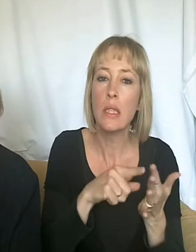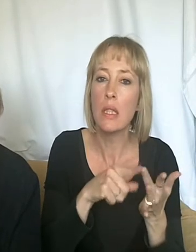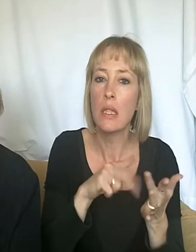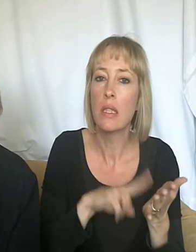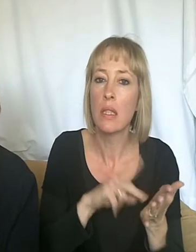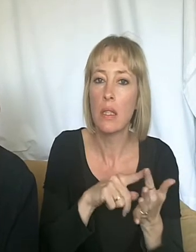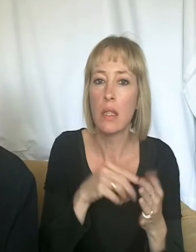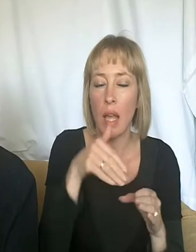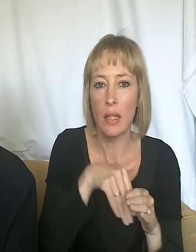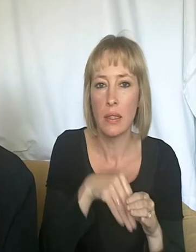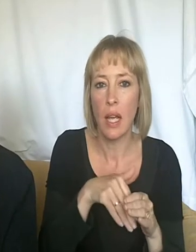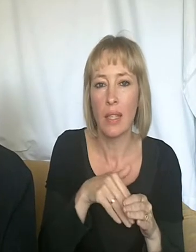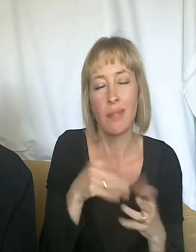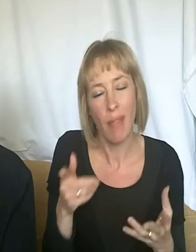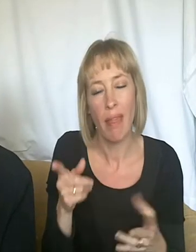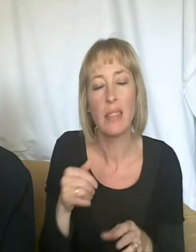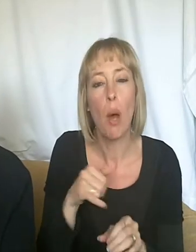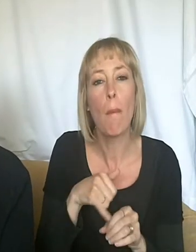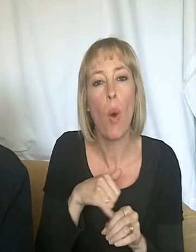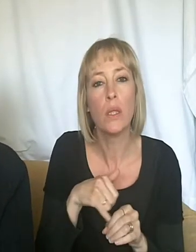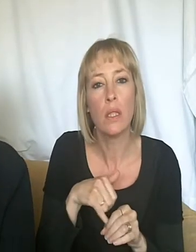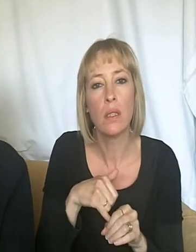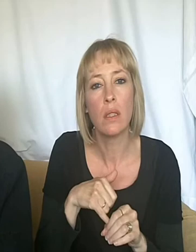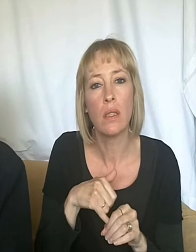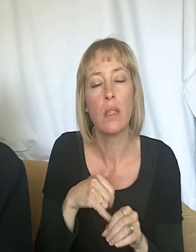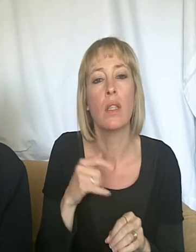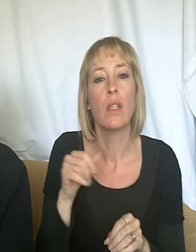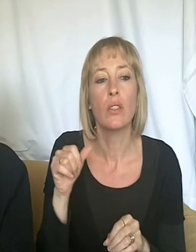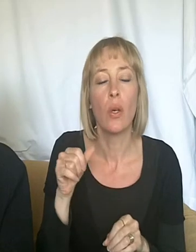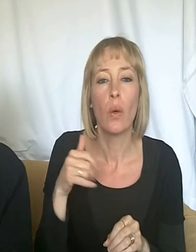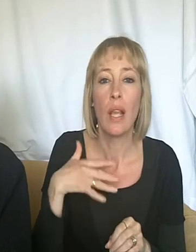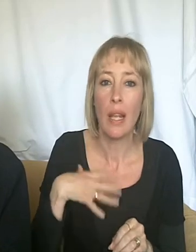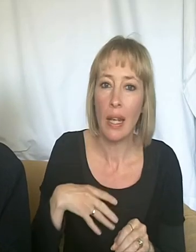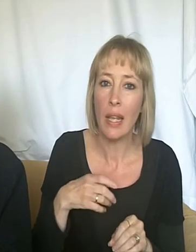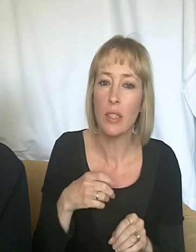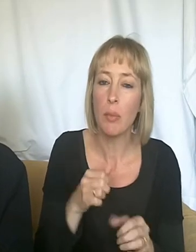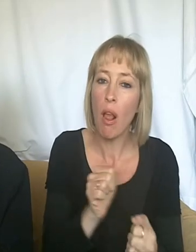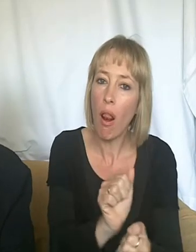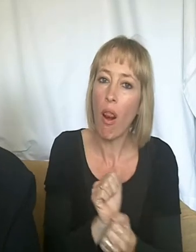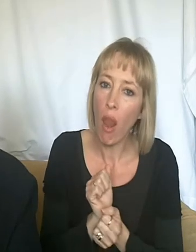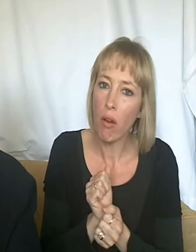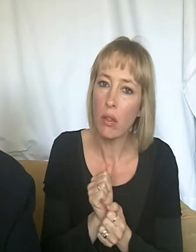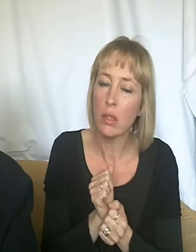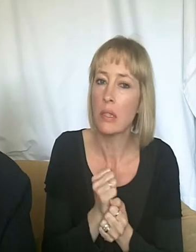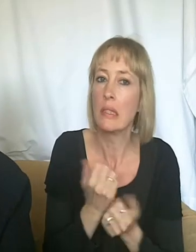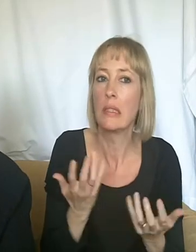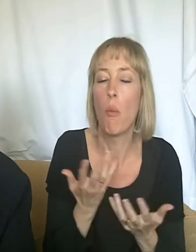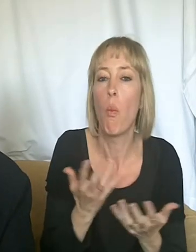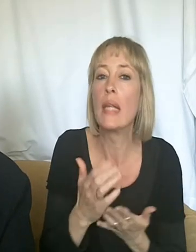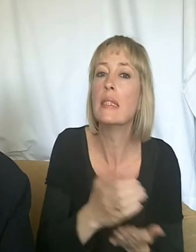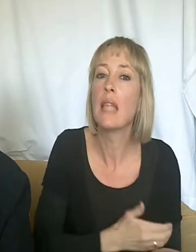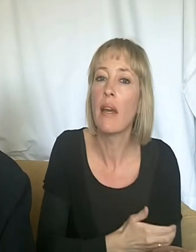nicotine is a poison. So e-liquids need to be locked away or put somewhere safe